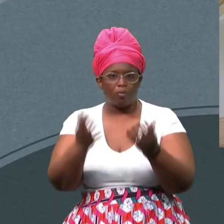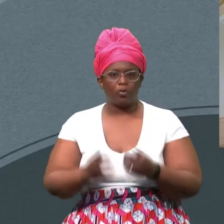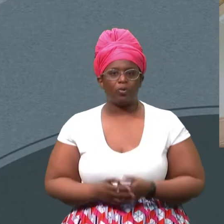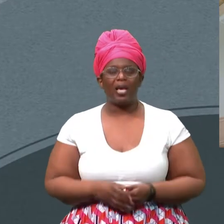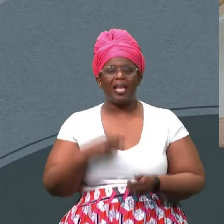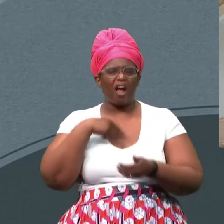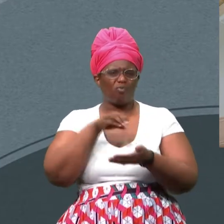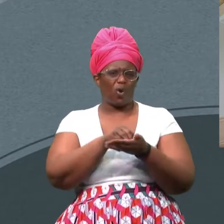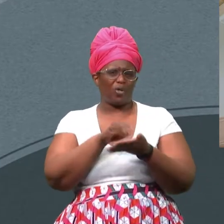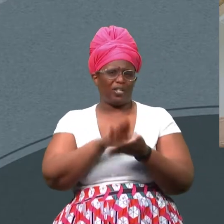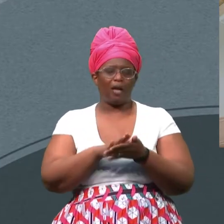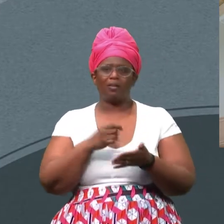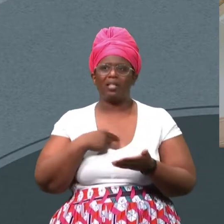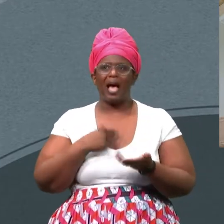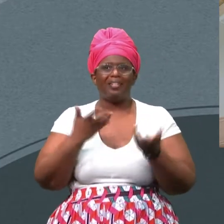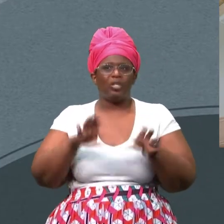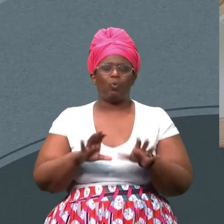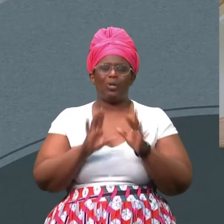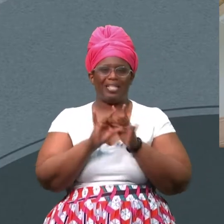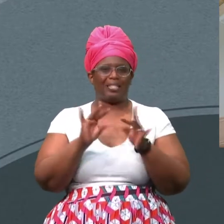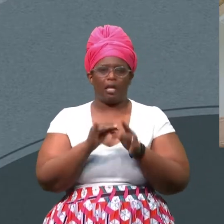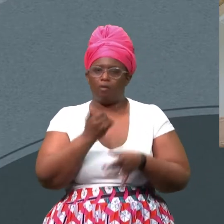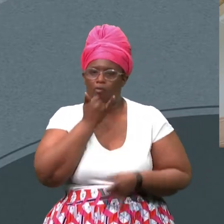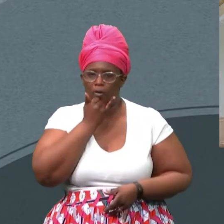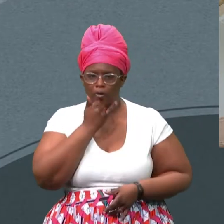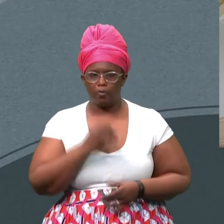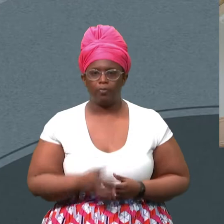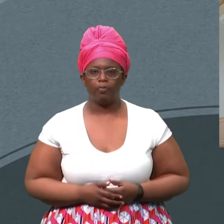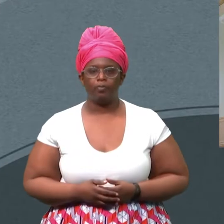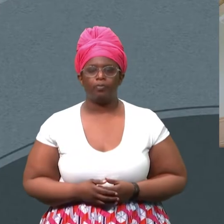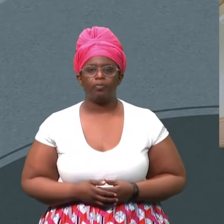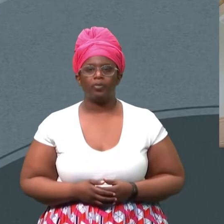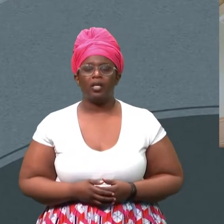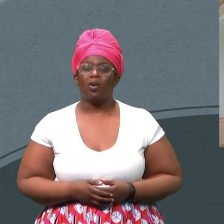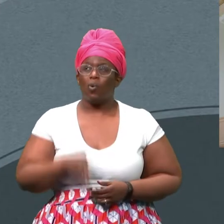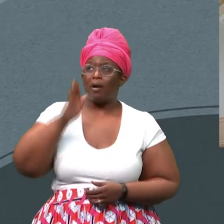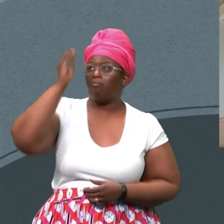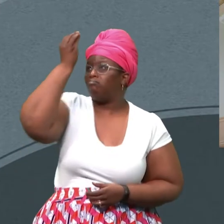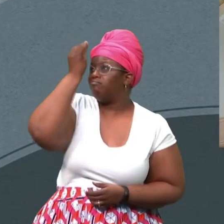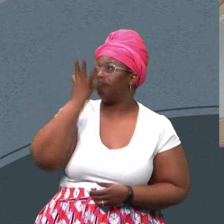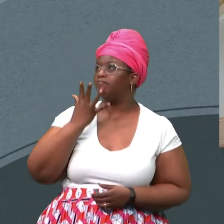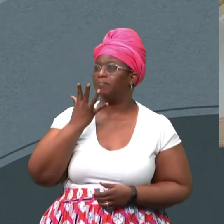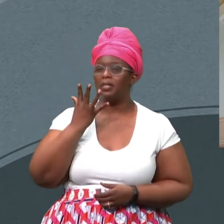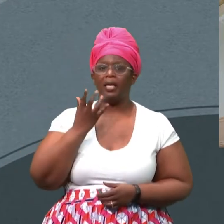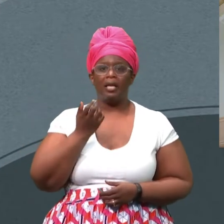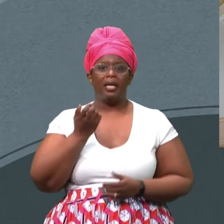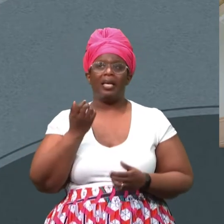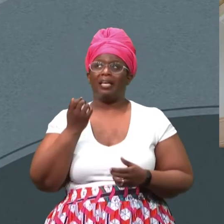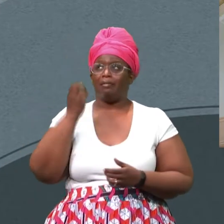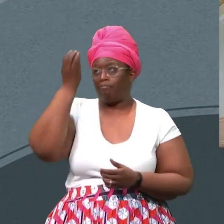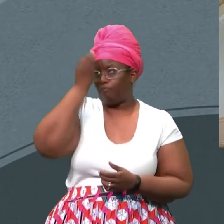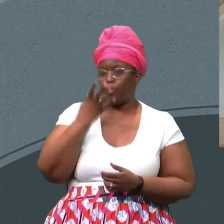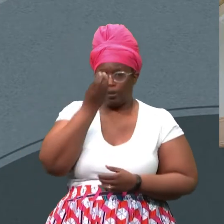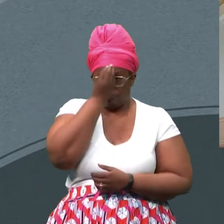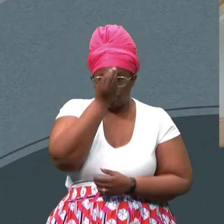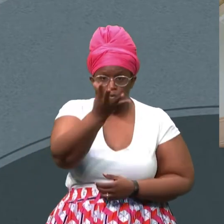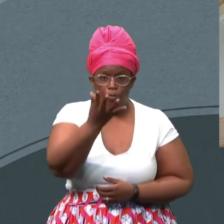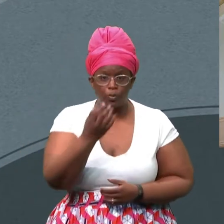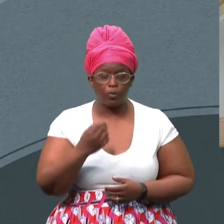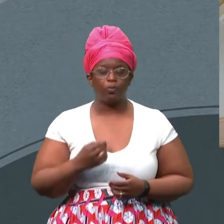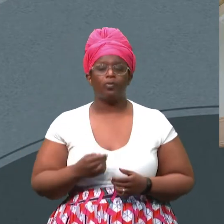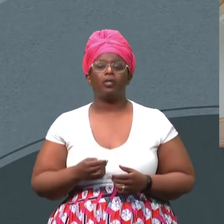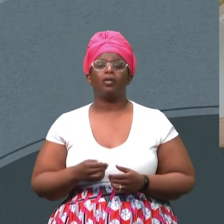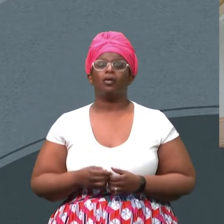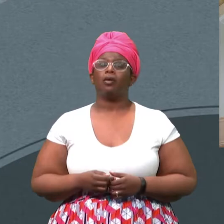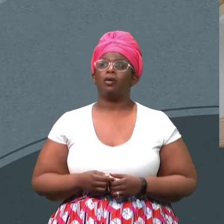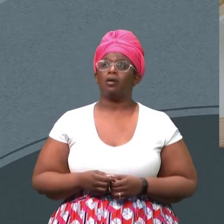wrote it down because I didn't want to say it wrong. And this is the word he told me to give Word Tabernacle Church. What